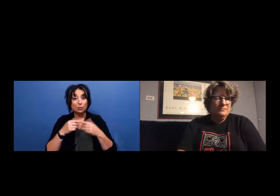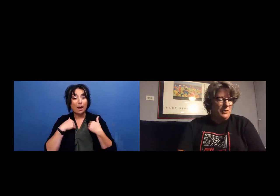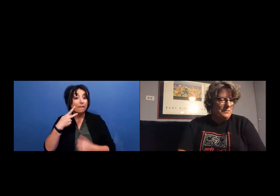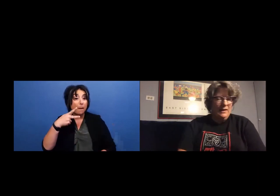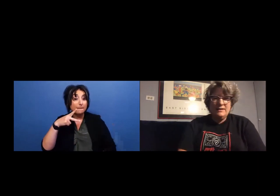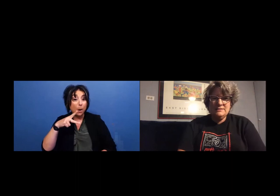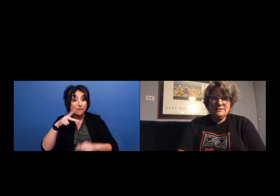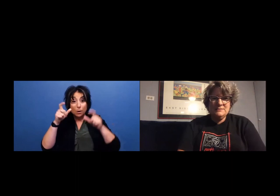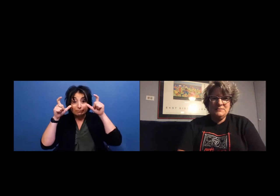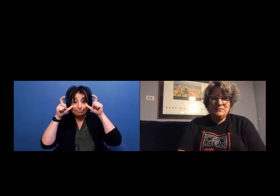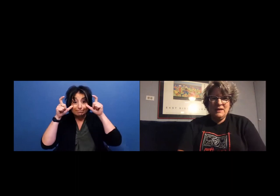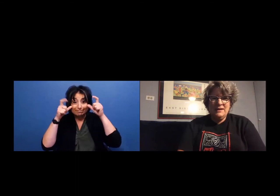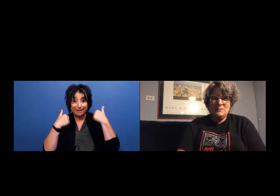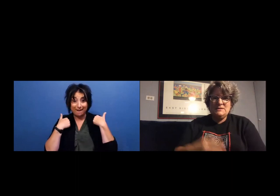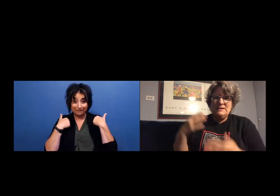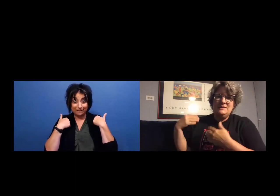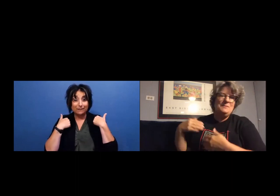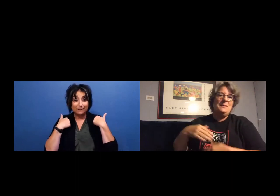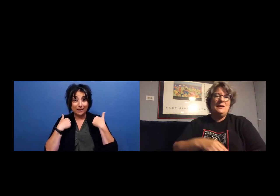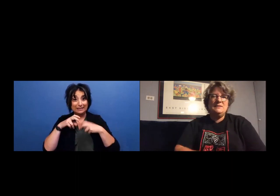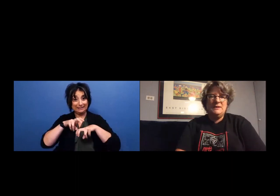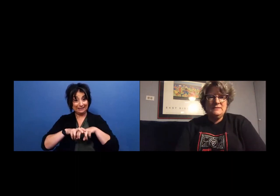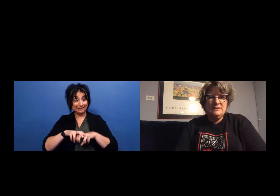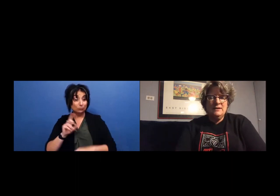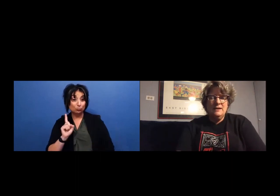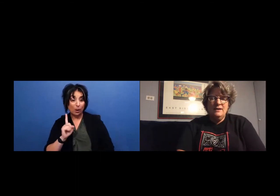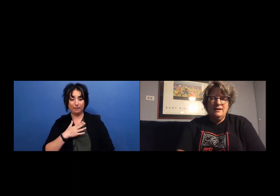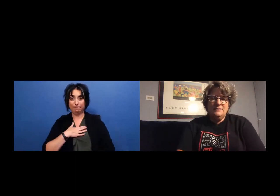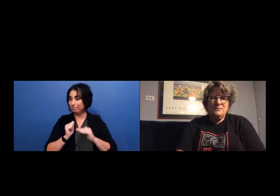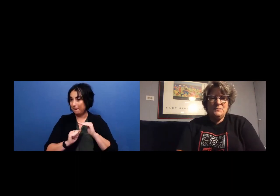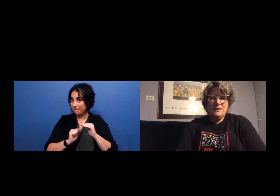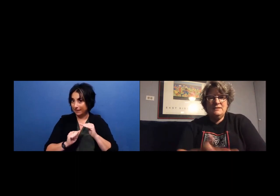purple rim glasses, and I'm sitting in my basement